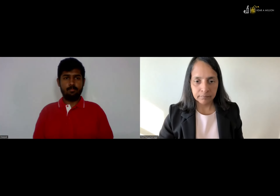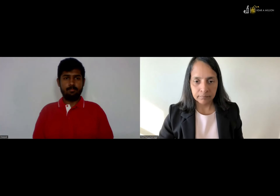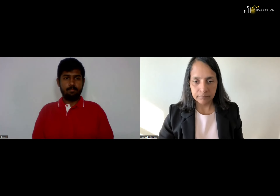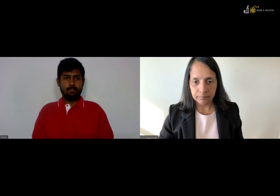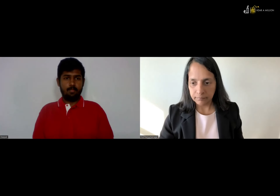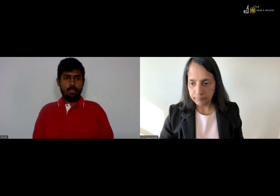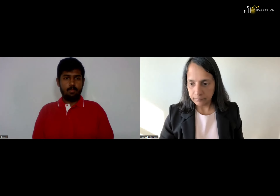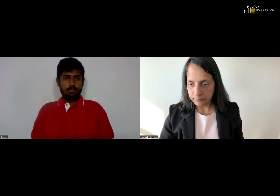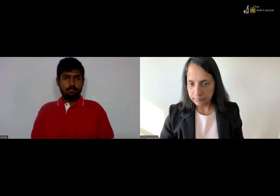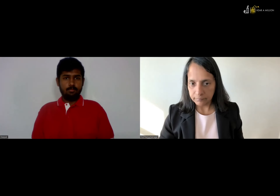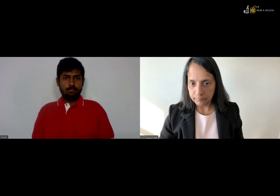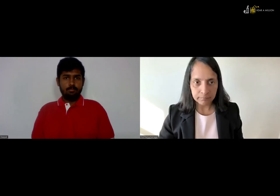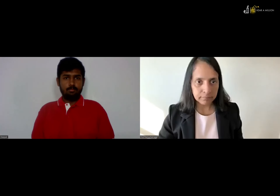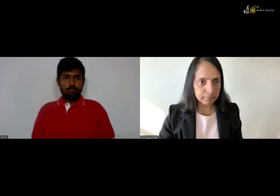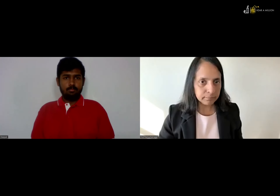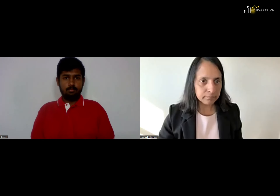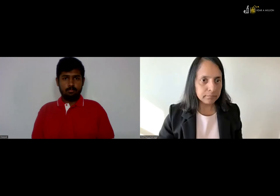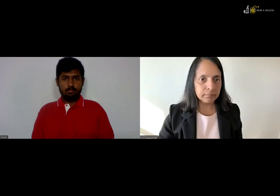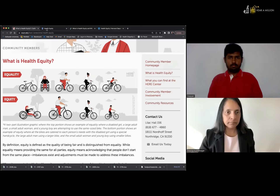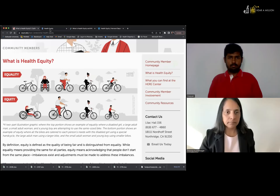me show you the another picture now.